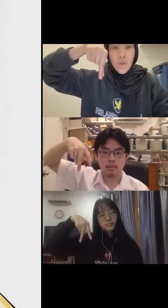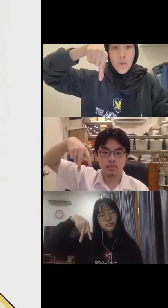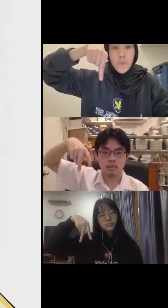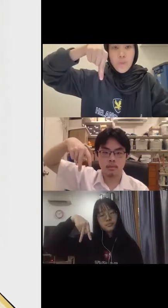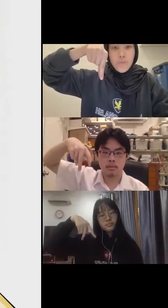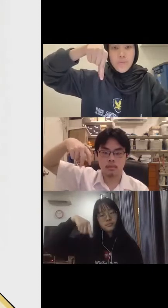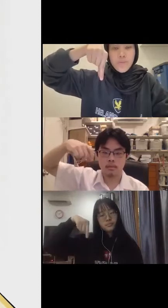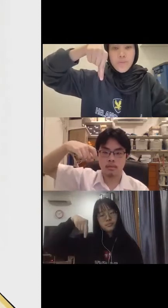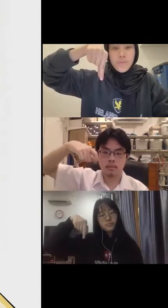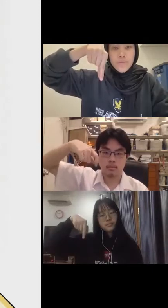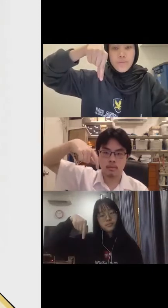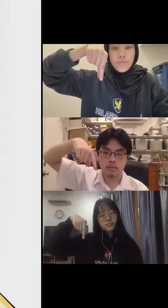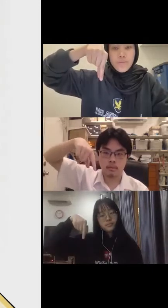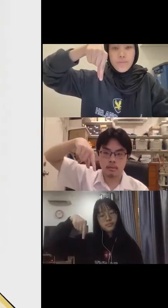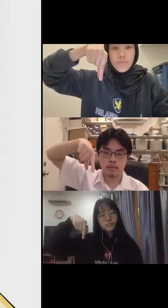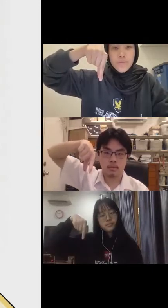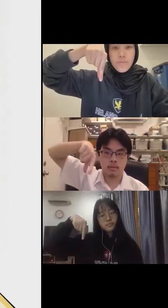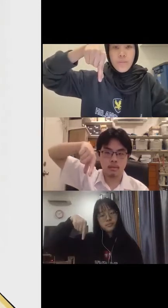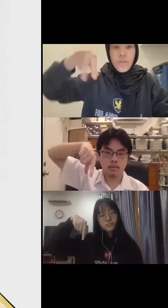Q,